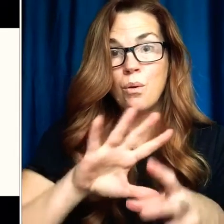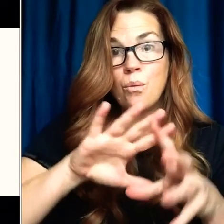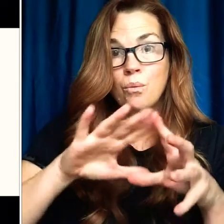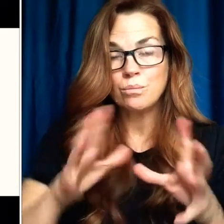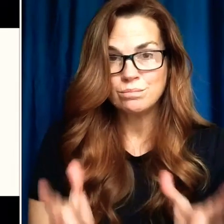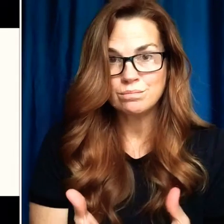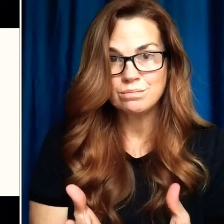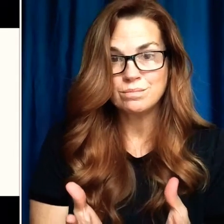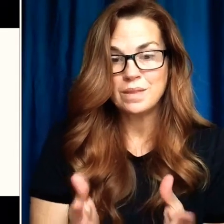0.